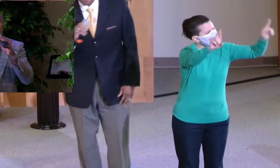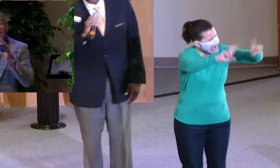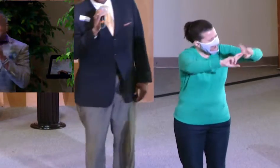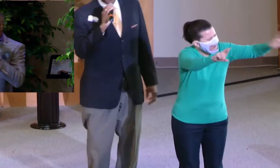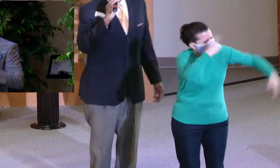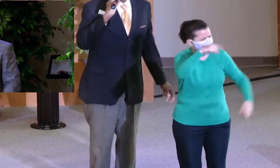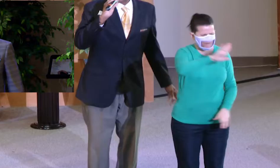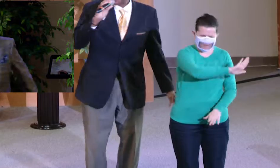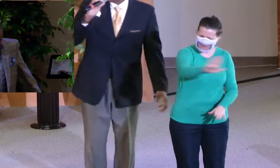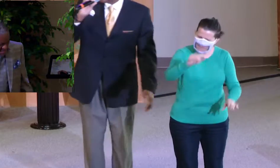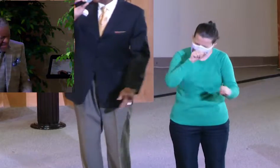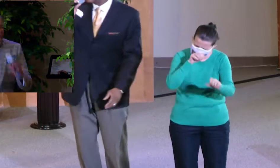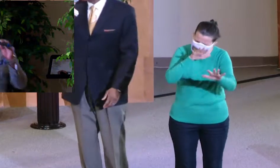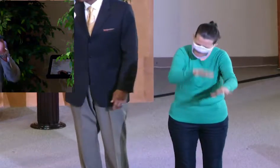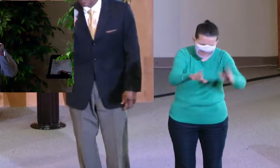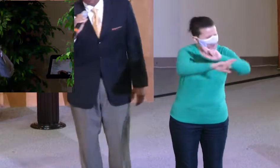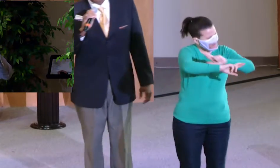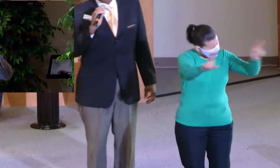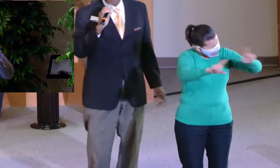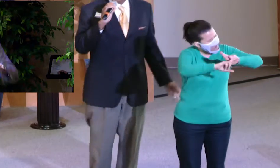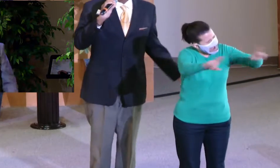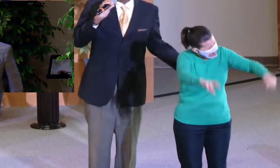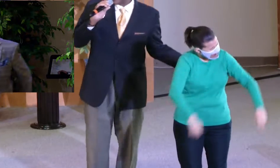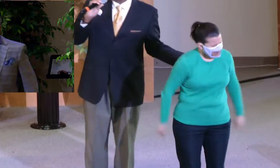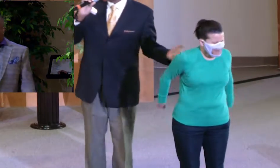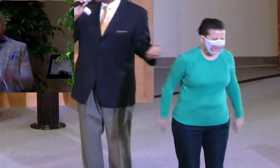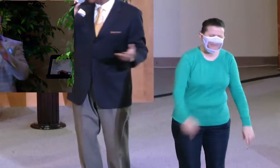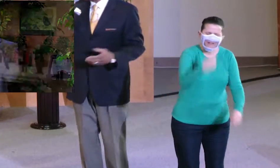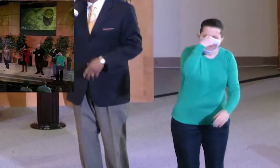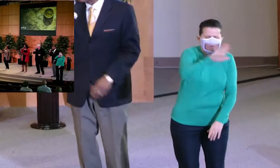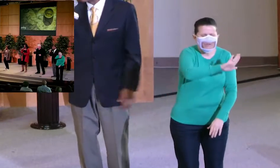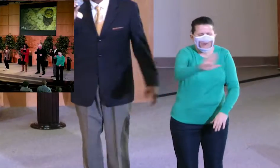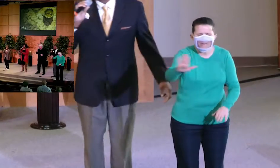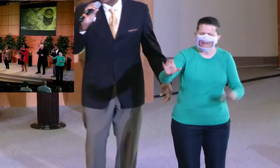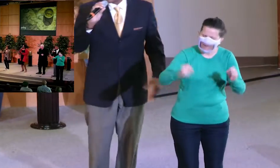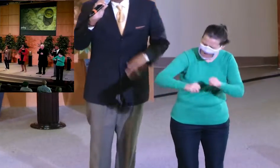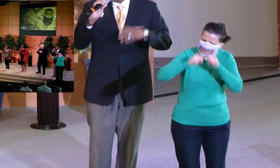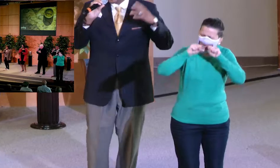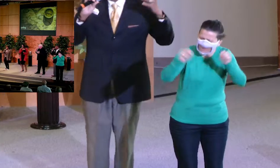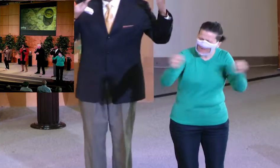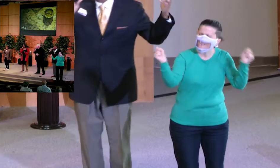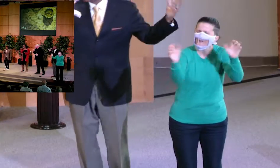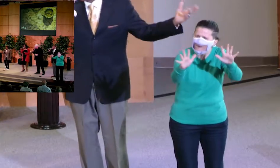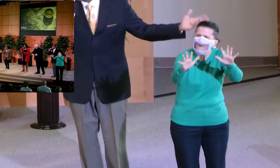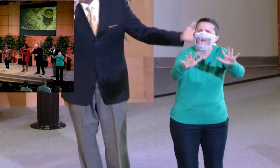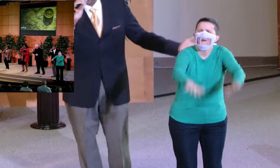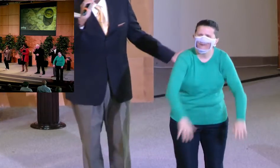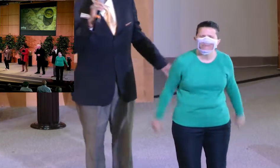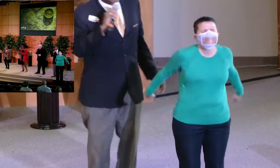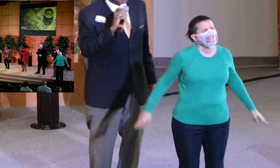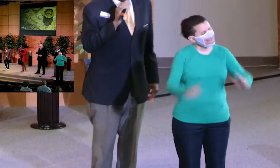your blessing, For your blessing, get ready get ready for your miracle, for your miracle.